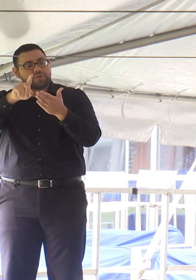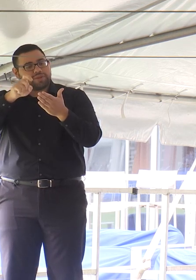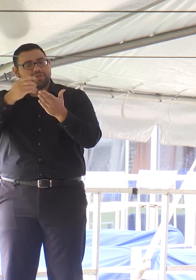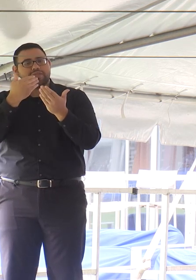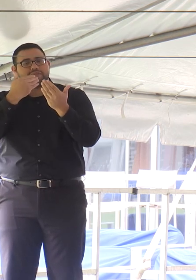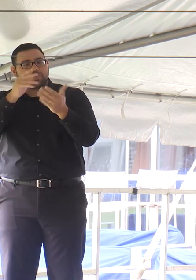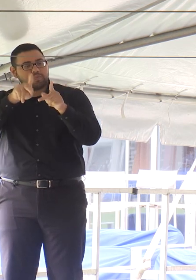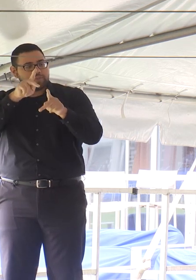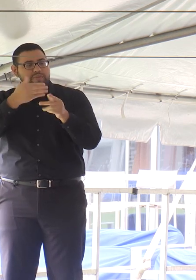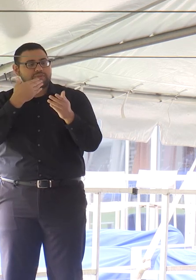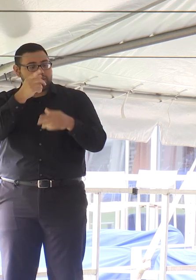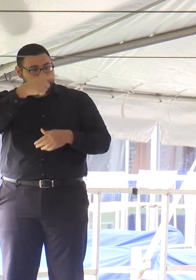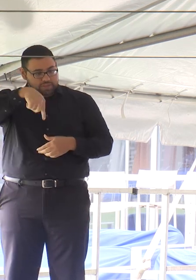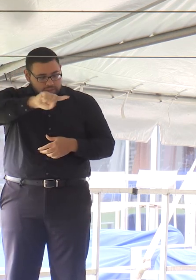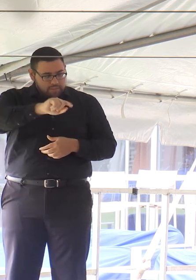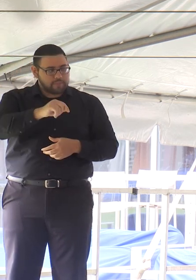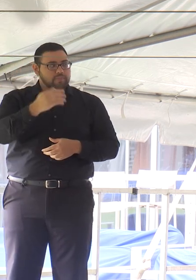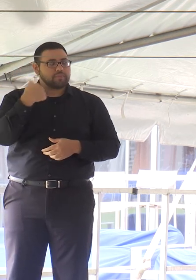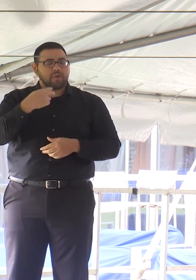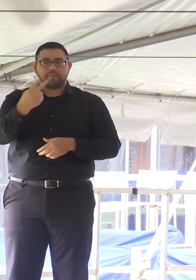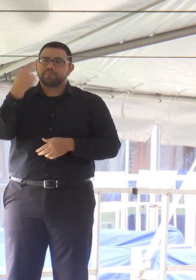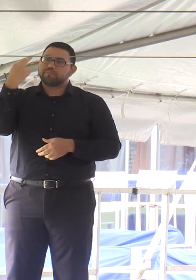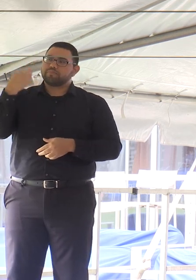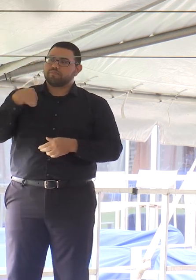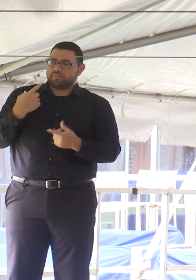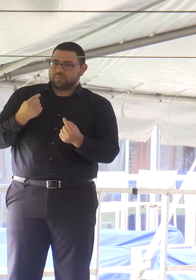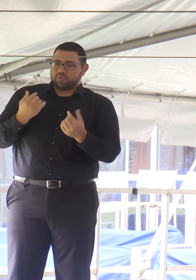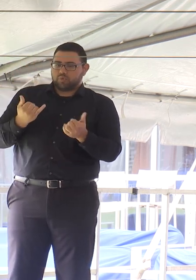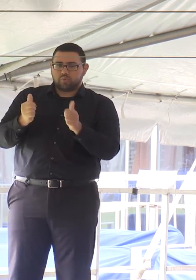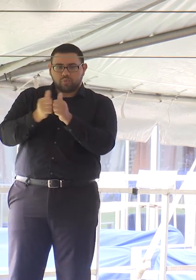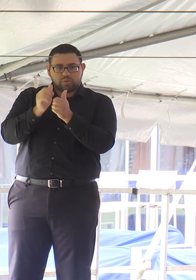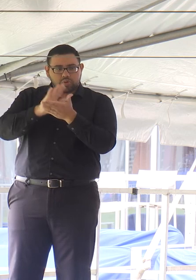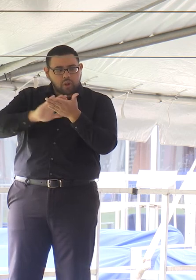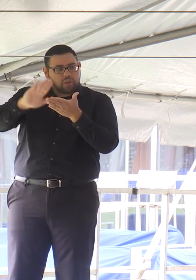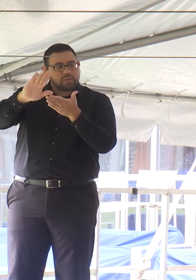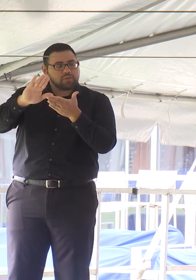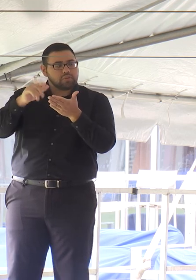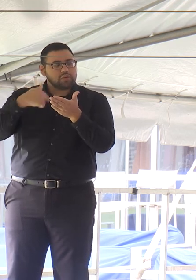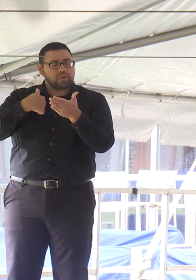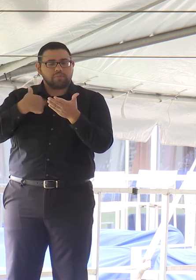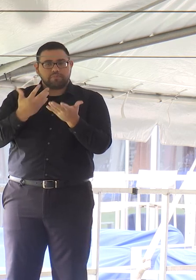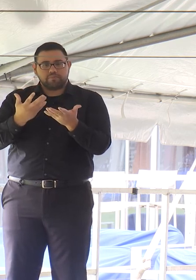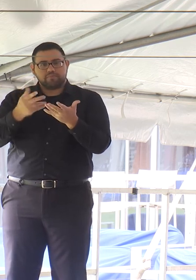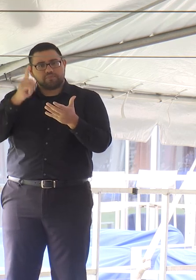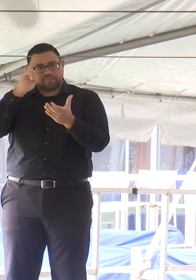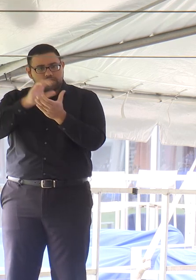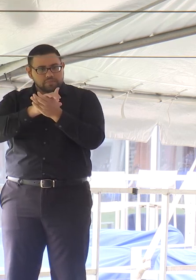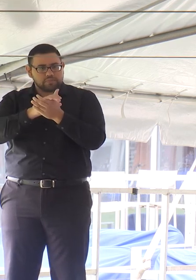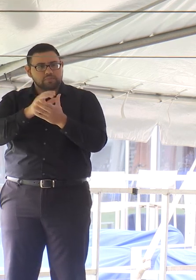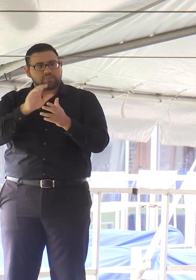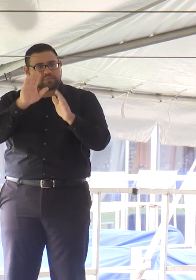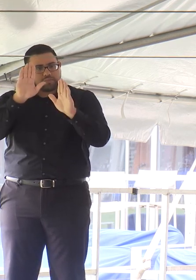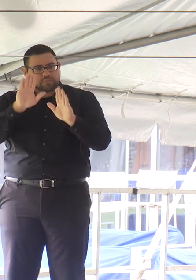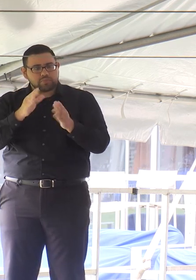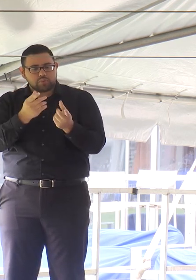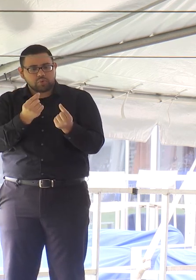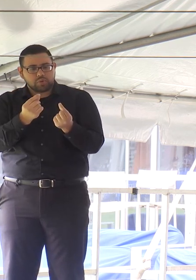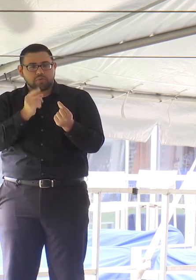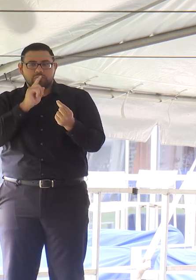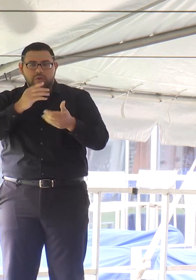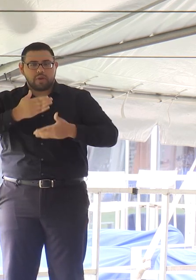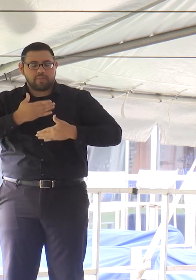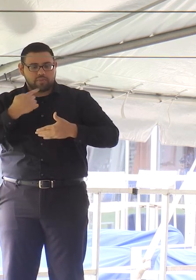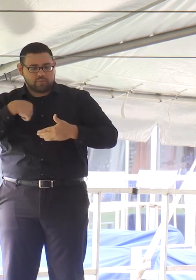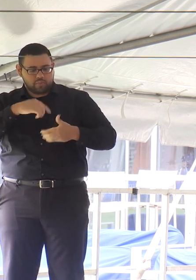people. And in thanking them, you know, I look back and what we're doing with the college, and I just believe it's the thing to do. And I'm so happy.